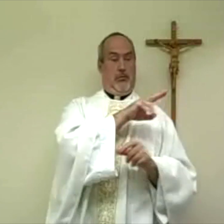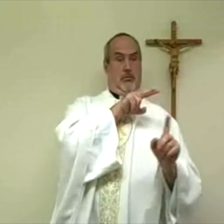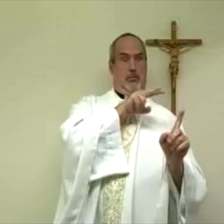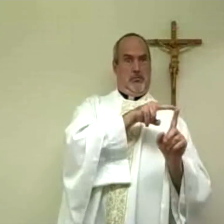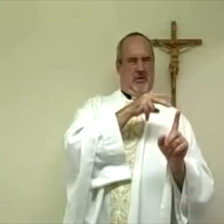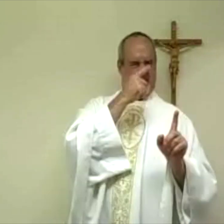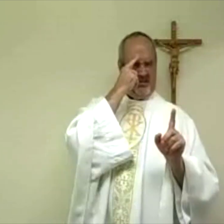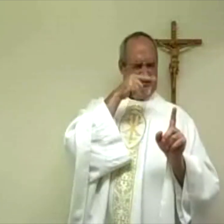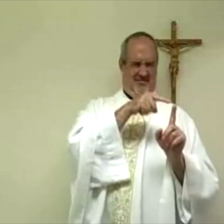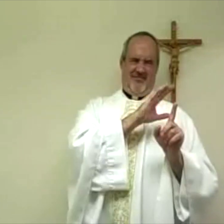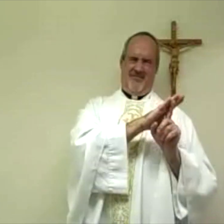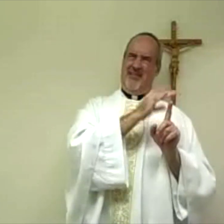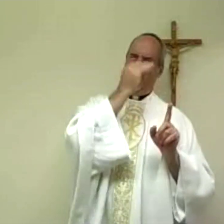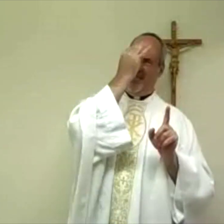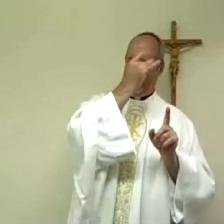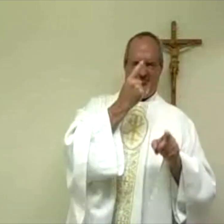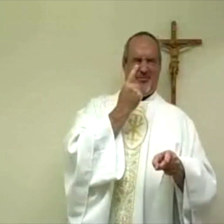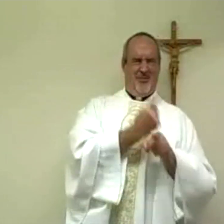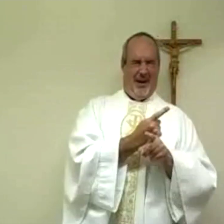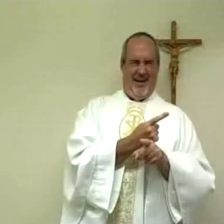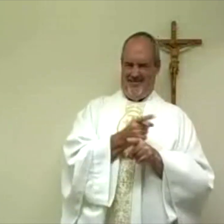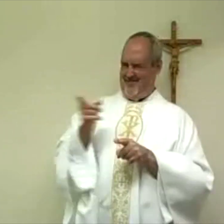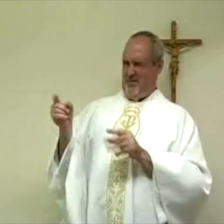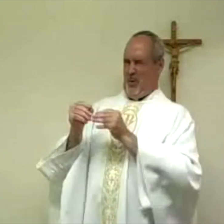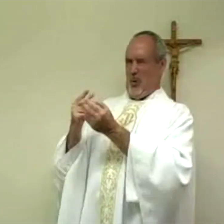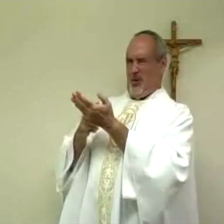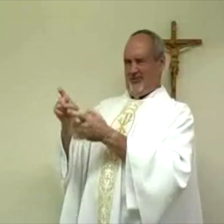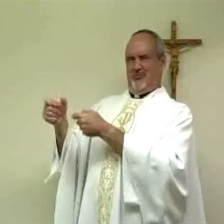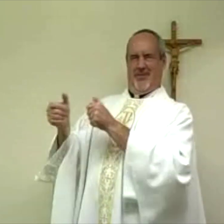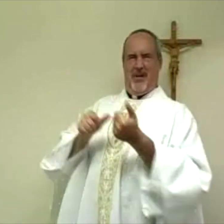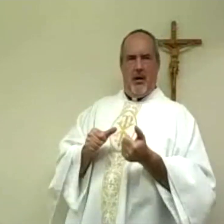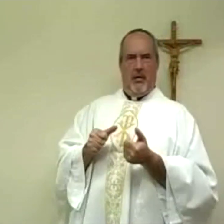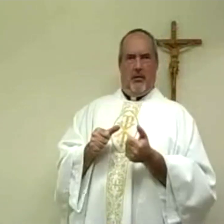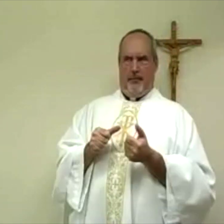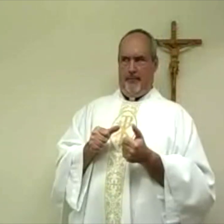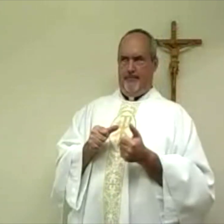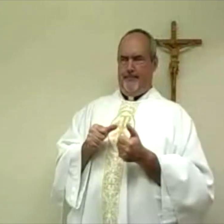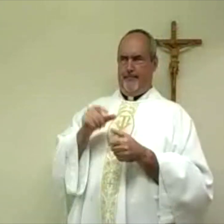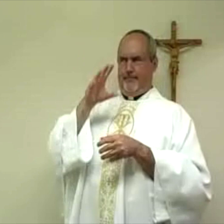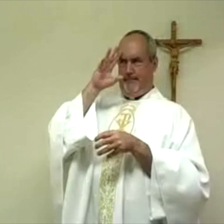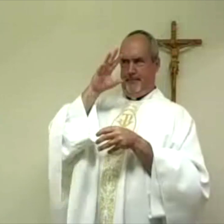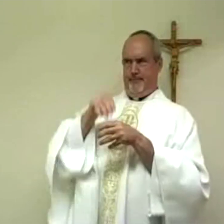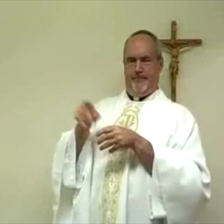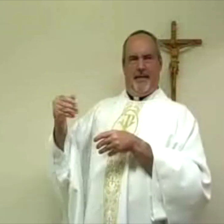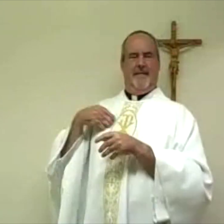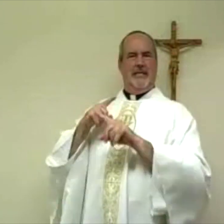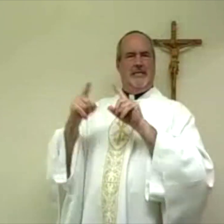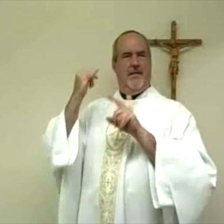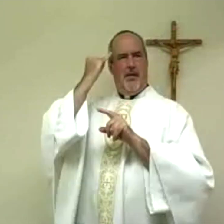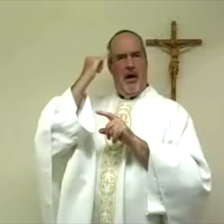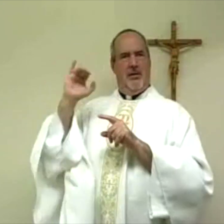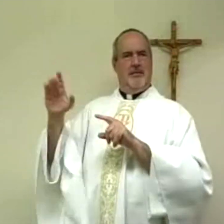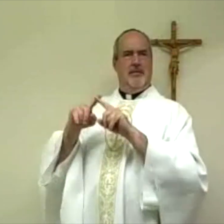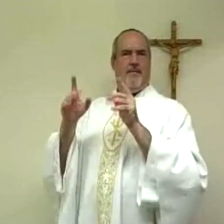Wow. You know, looking at that, I think John was right that Jesus was more holy than